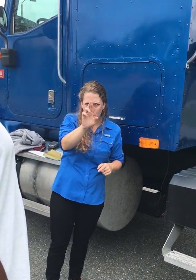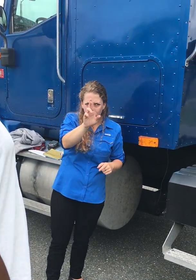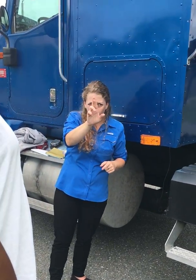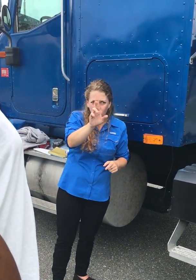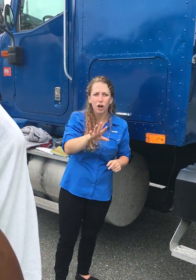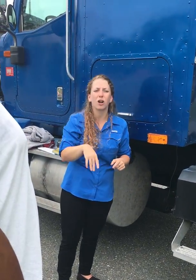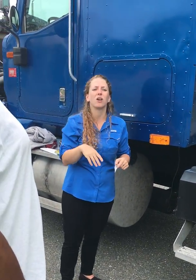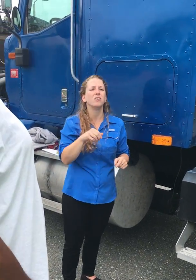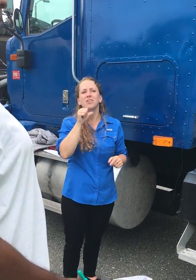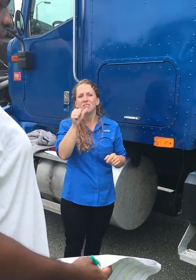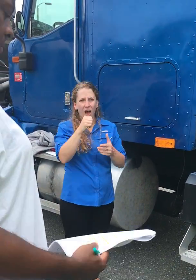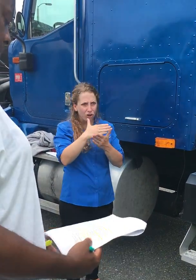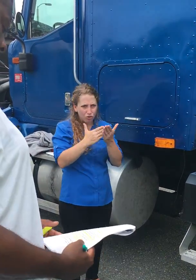securely mounted.